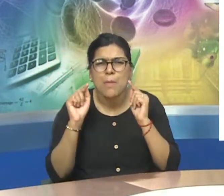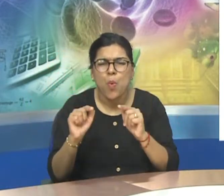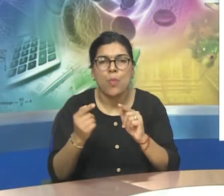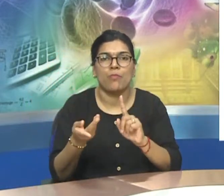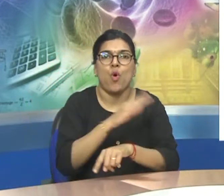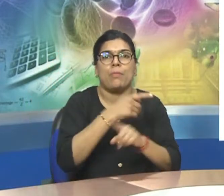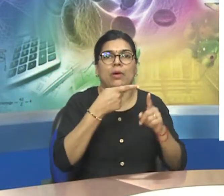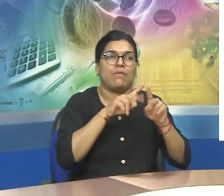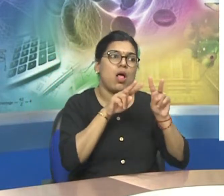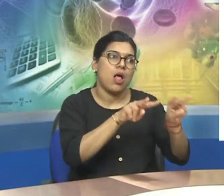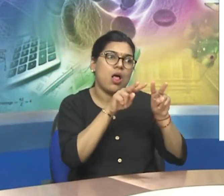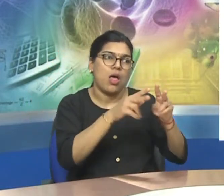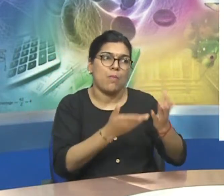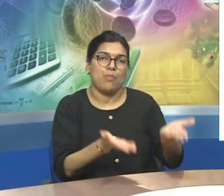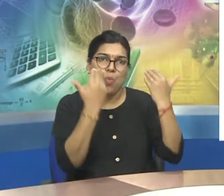India.